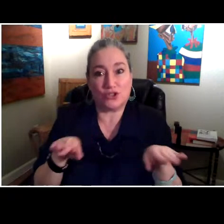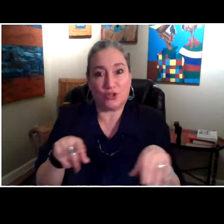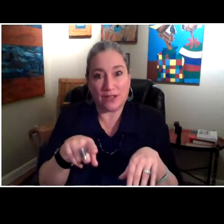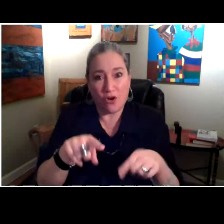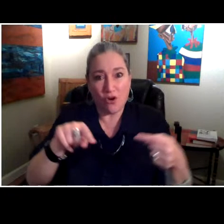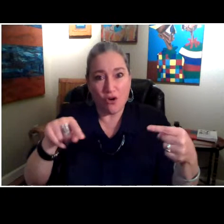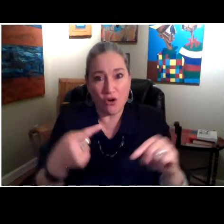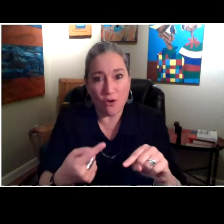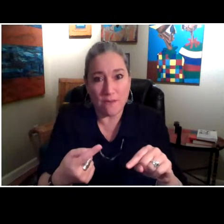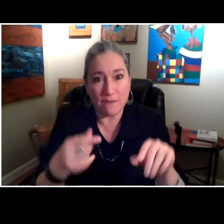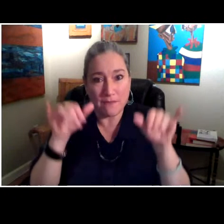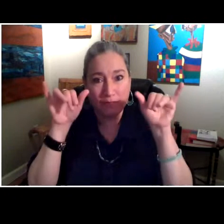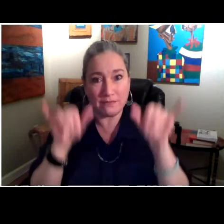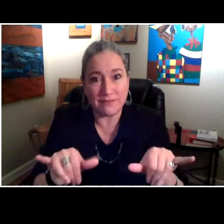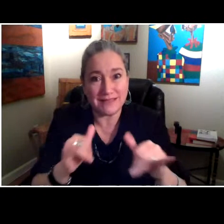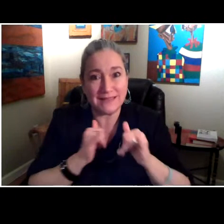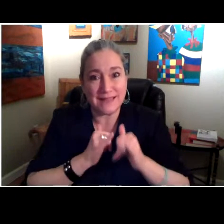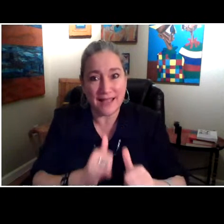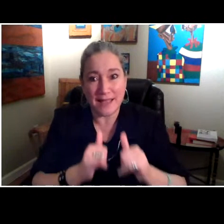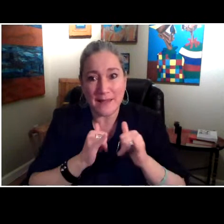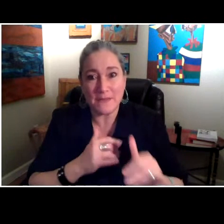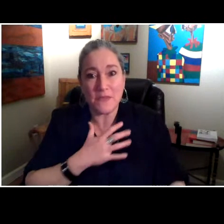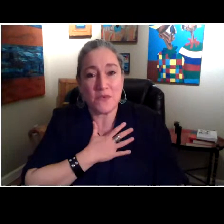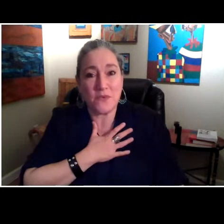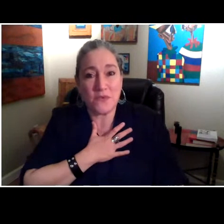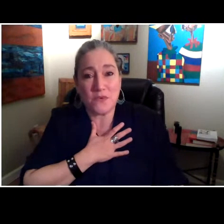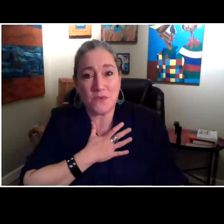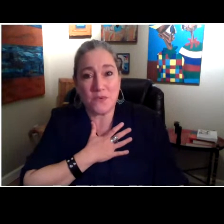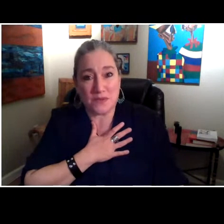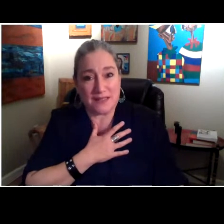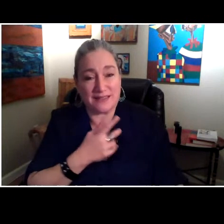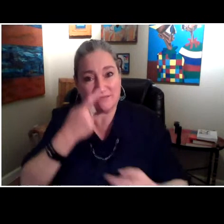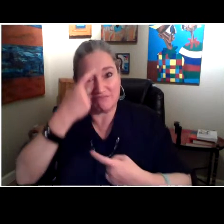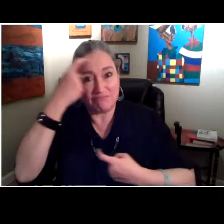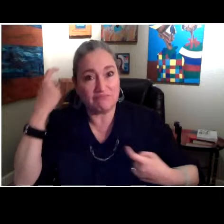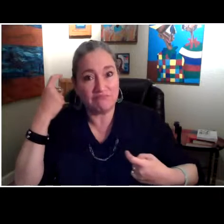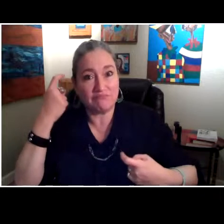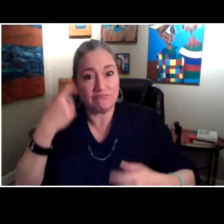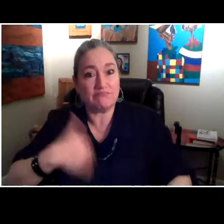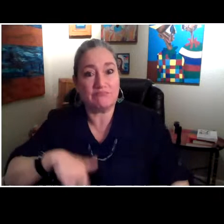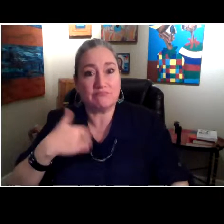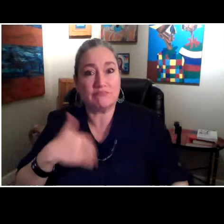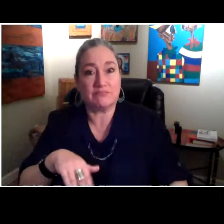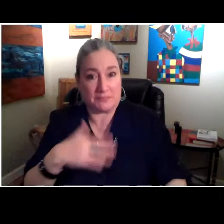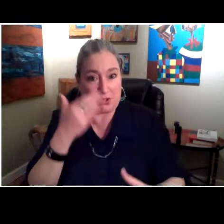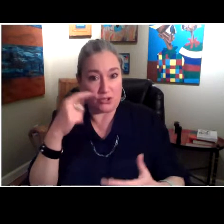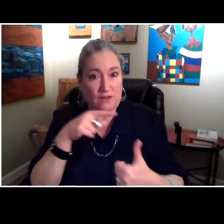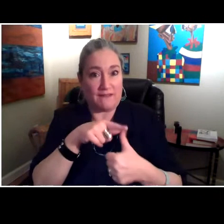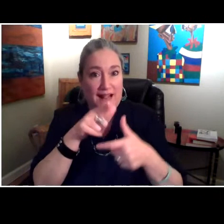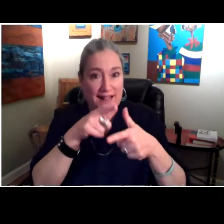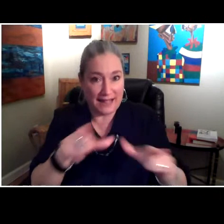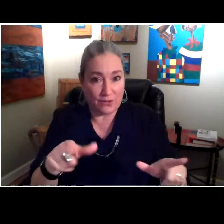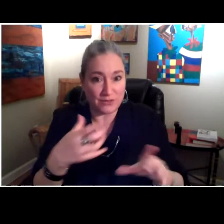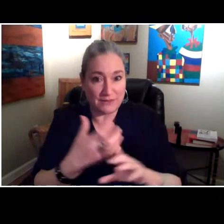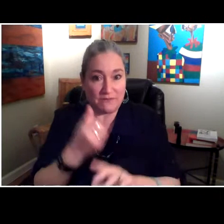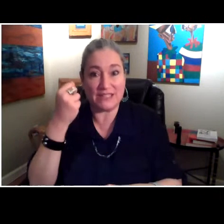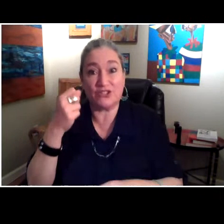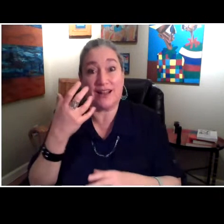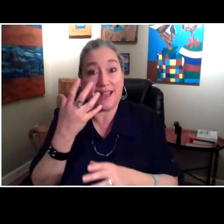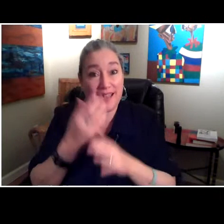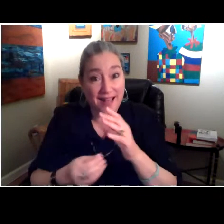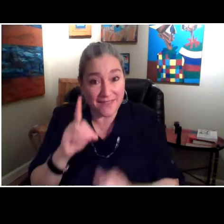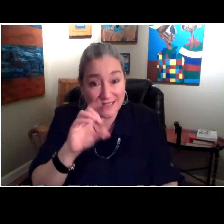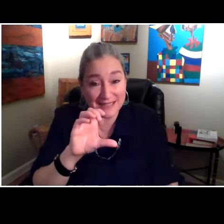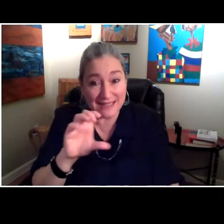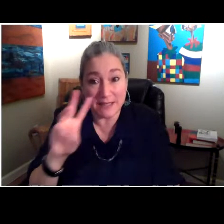child, we see now what's happening to deaf children and that they're still being harmed in many of the same ways that we